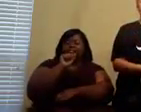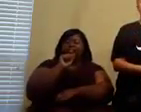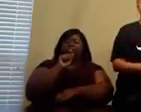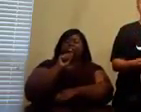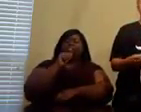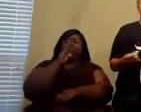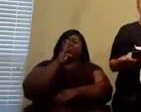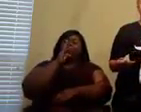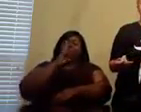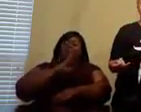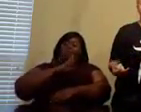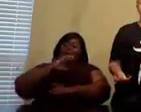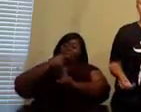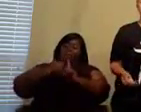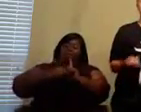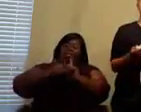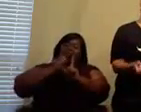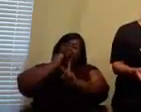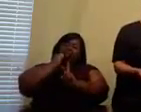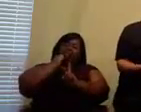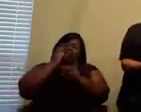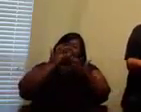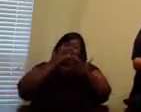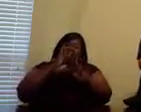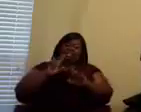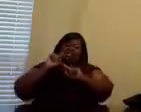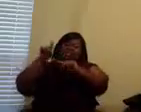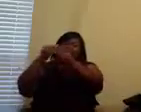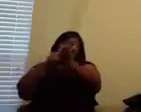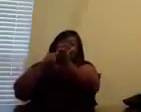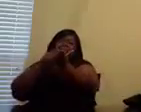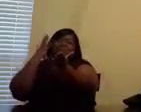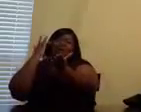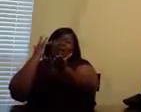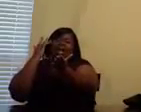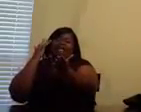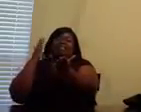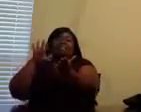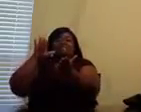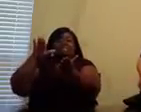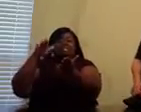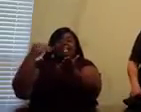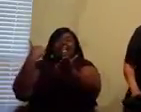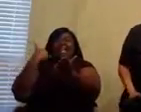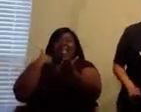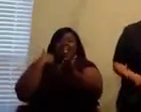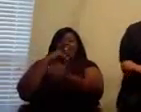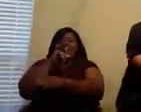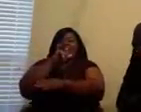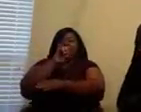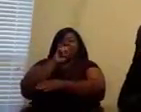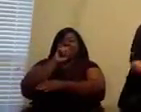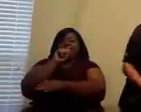to have a prescription for yeast infection because of the bacteria.